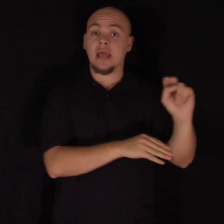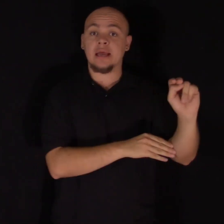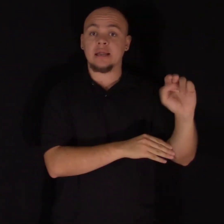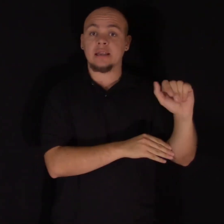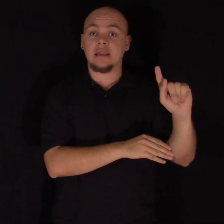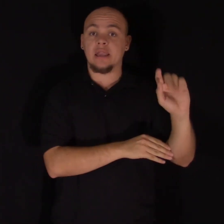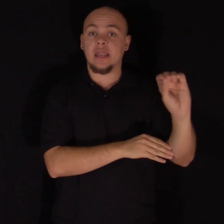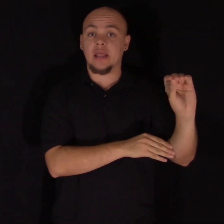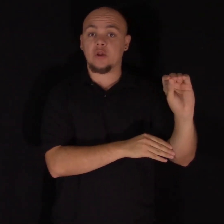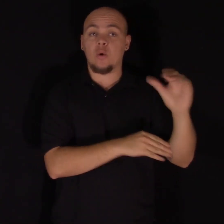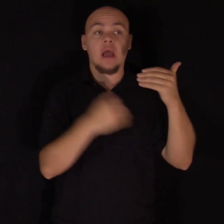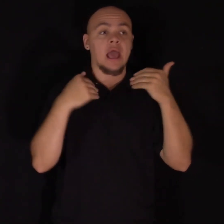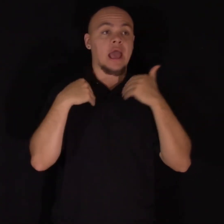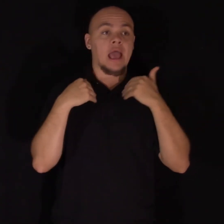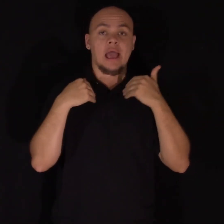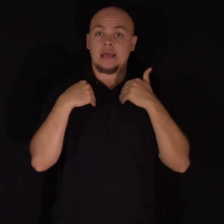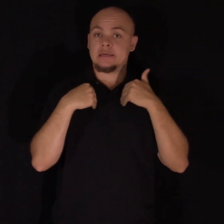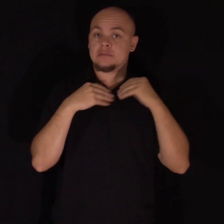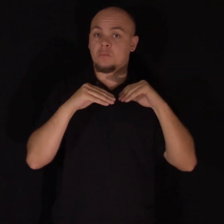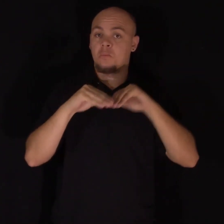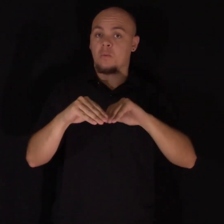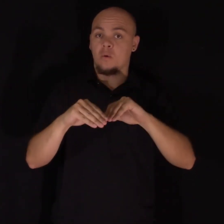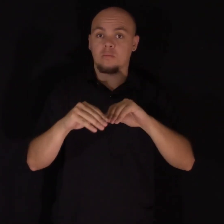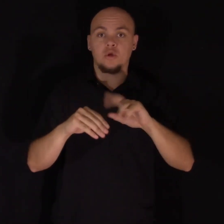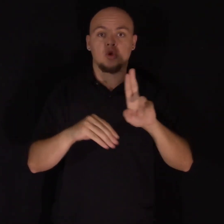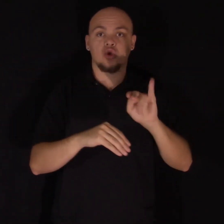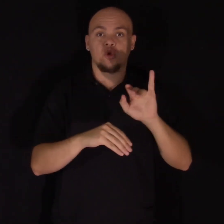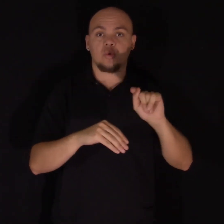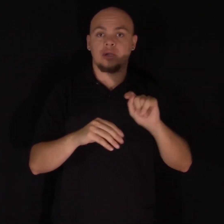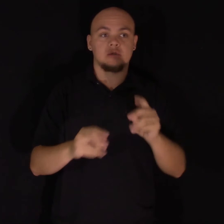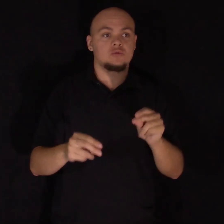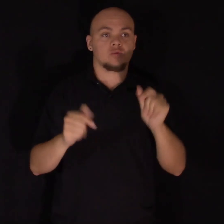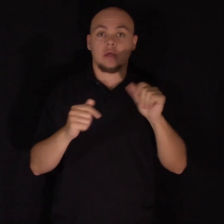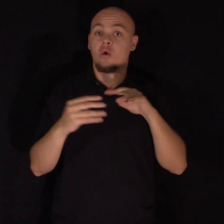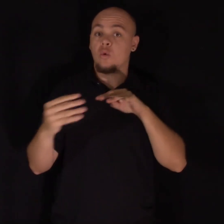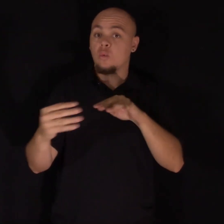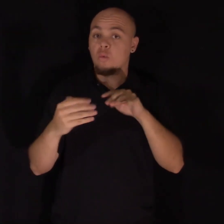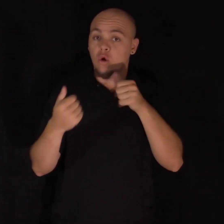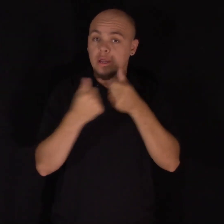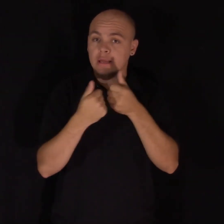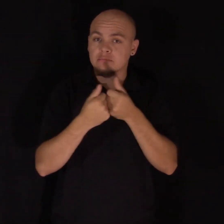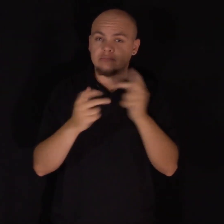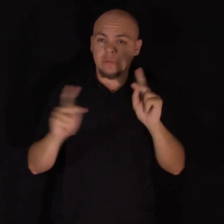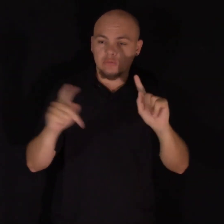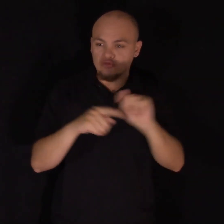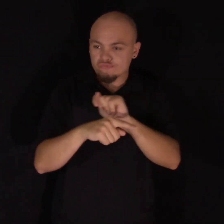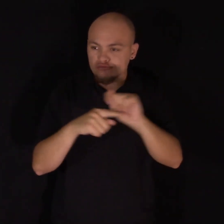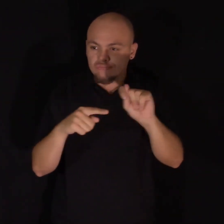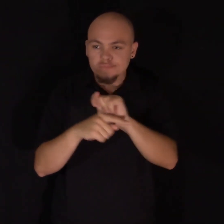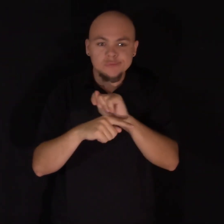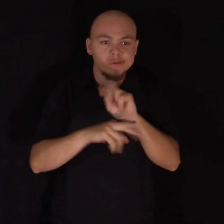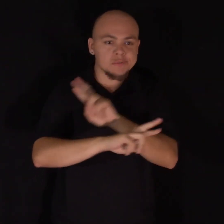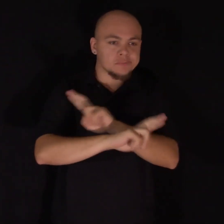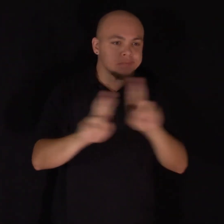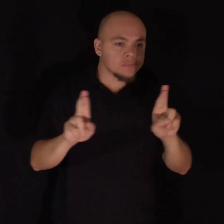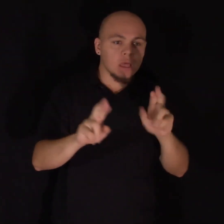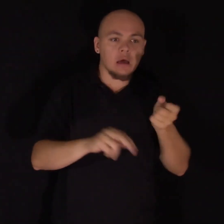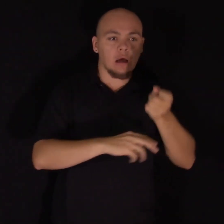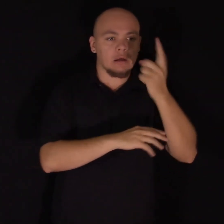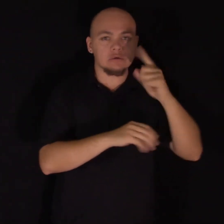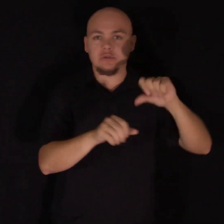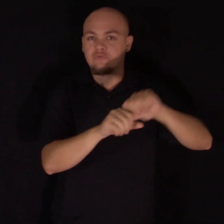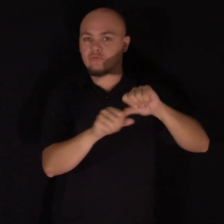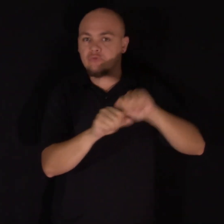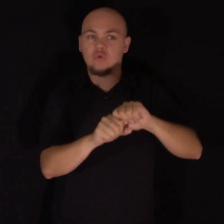unit that can deploy very rapidly. NATO does a lot of war games to check, are people well trained? Do they understand about fuel